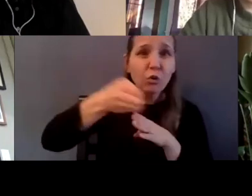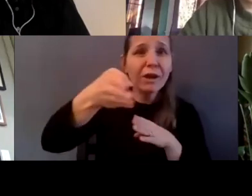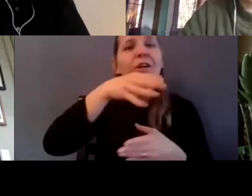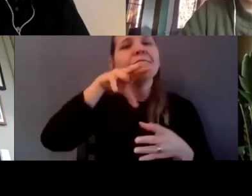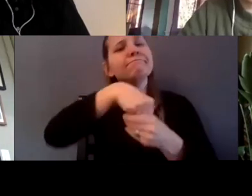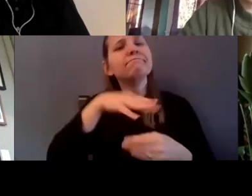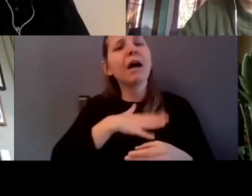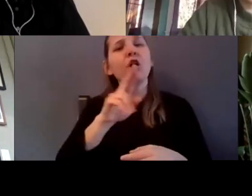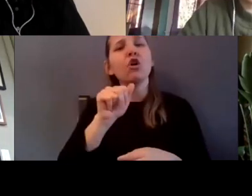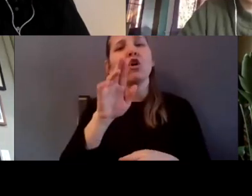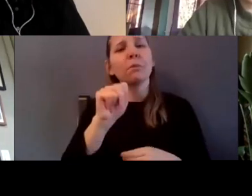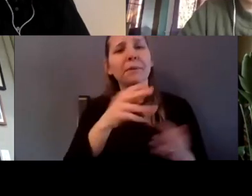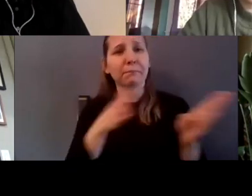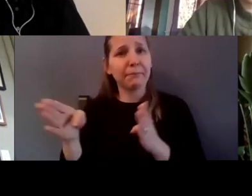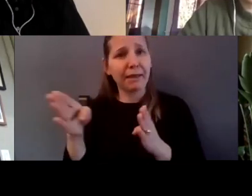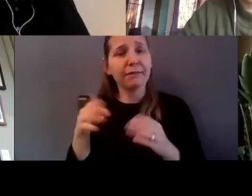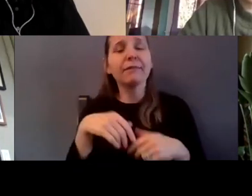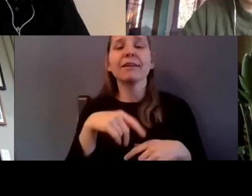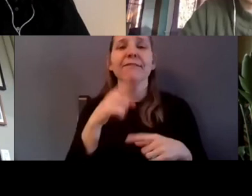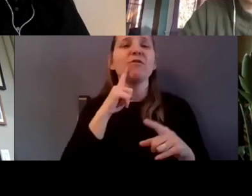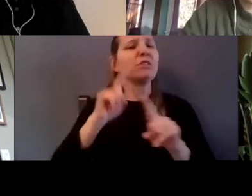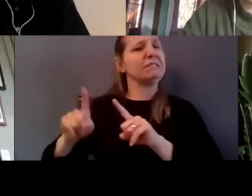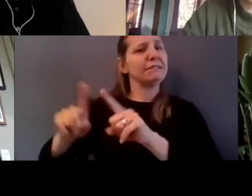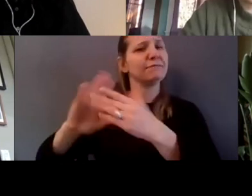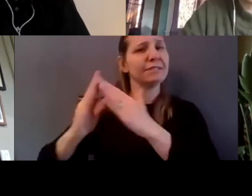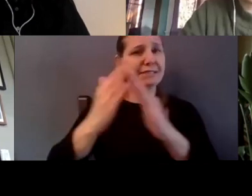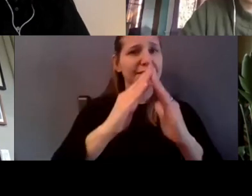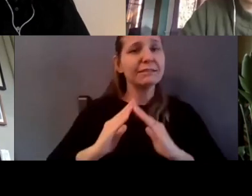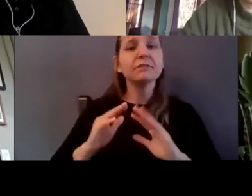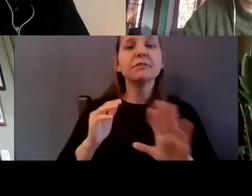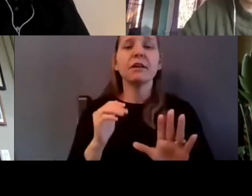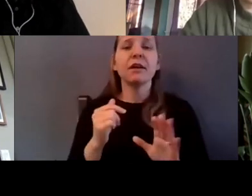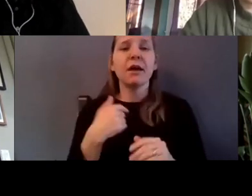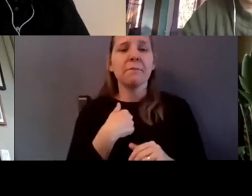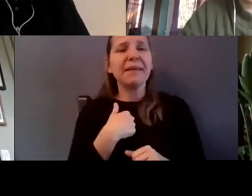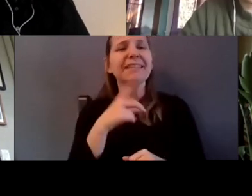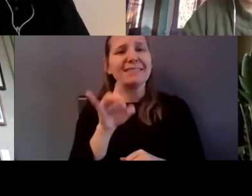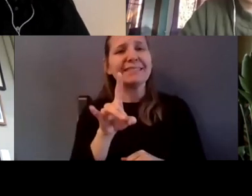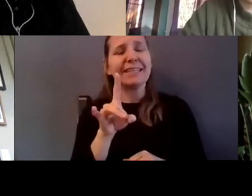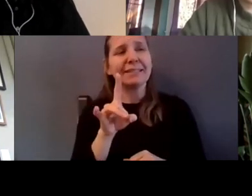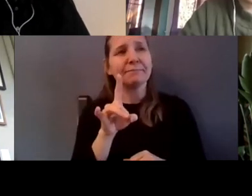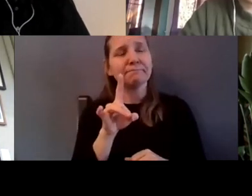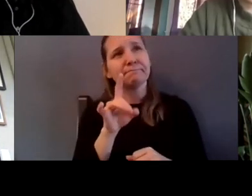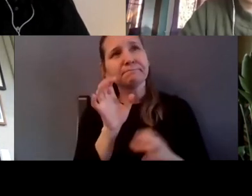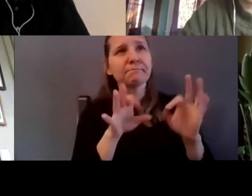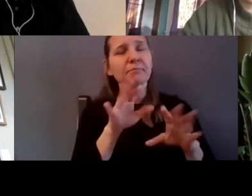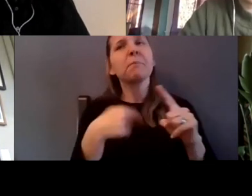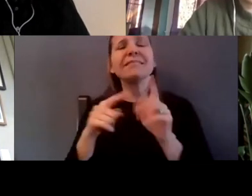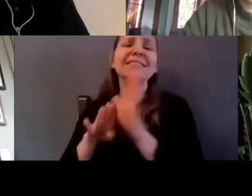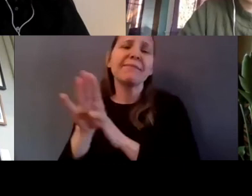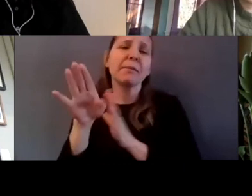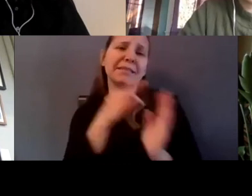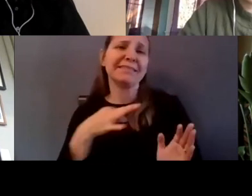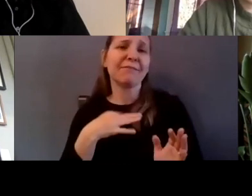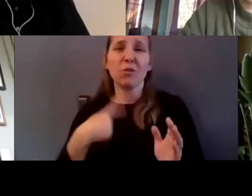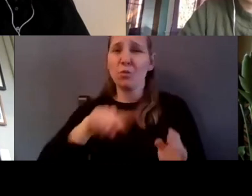role in a number of cities. I sort of devised, along with my economic development staff some years ago, a very simple